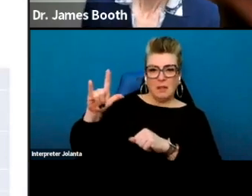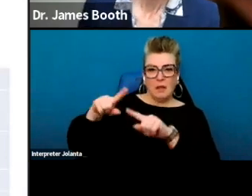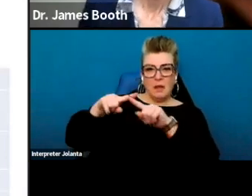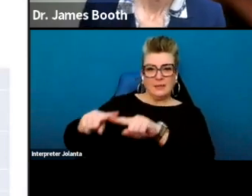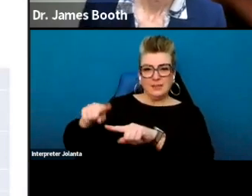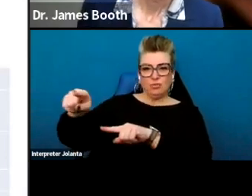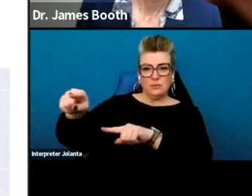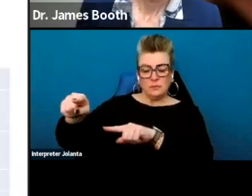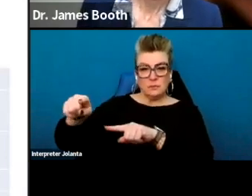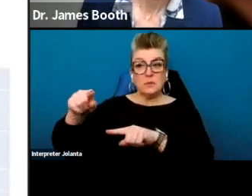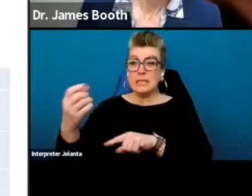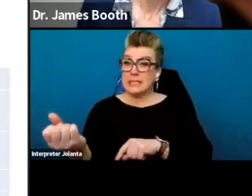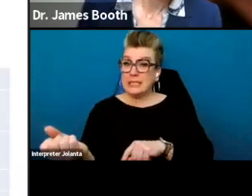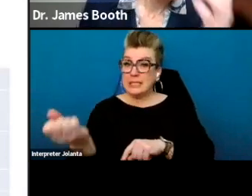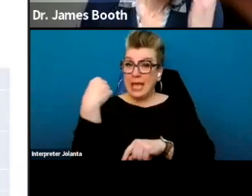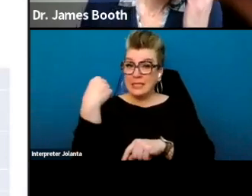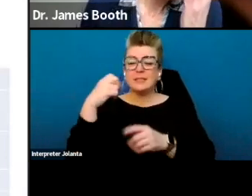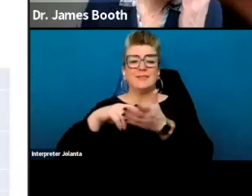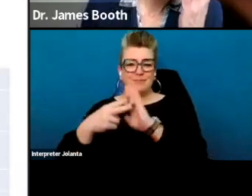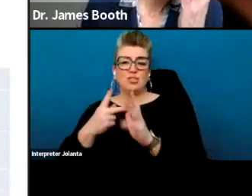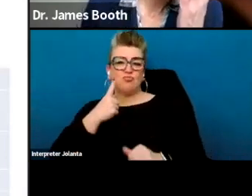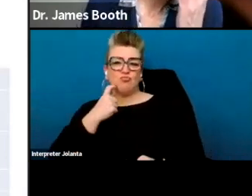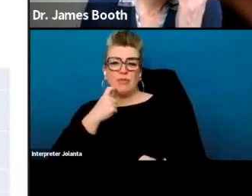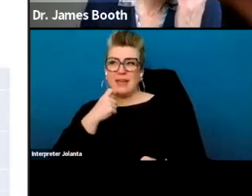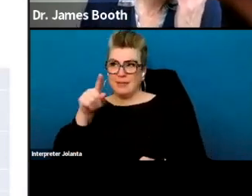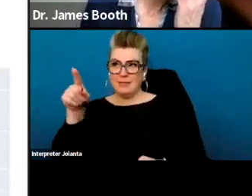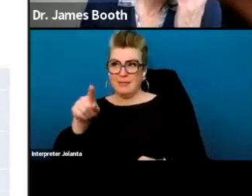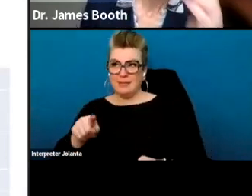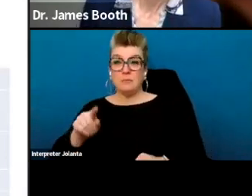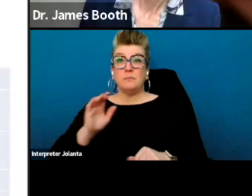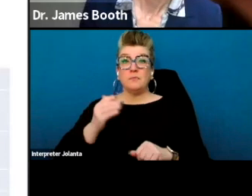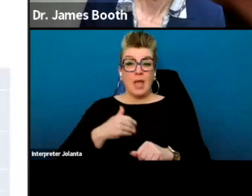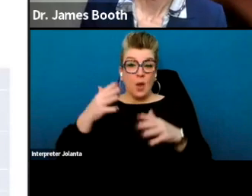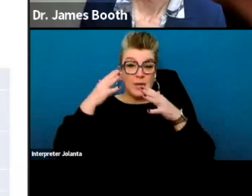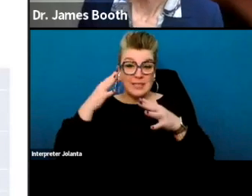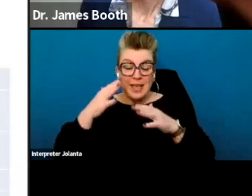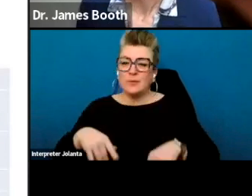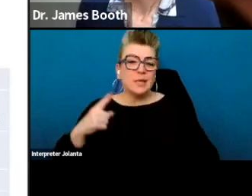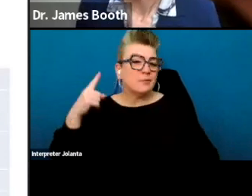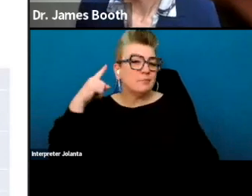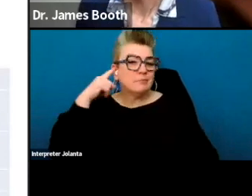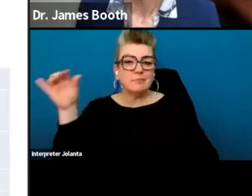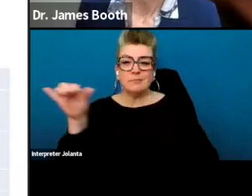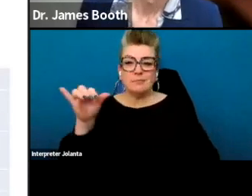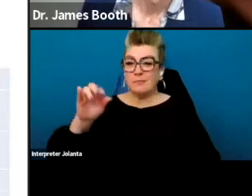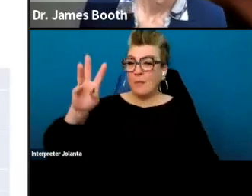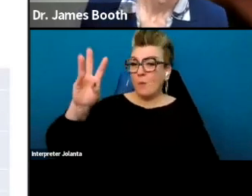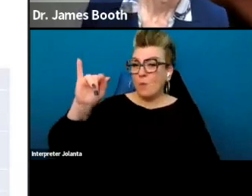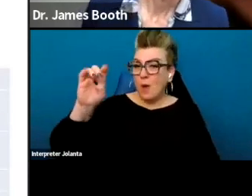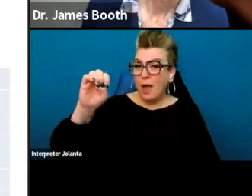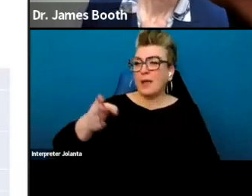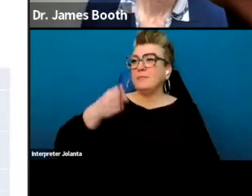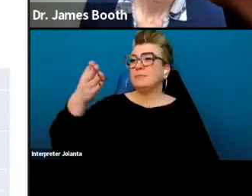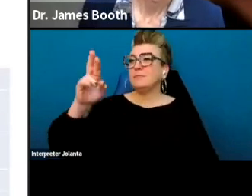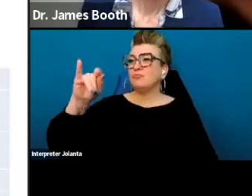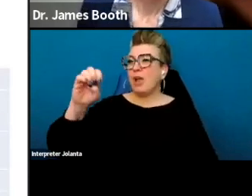in red. So examples of our sound task are pairs like wide and ride,